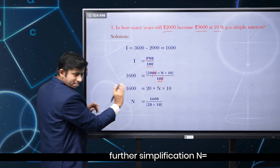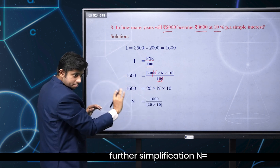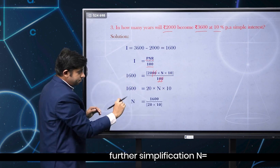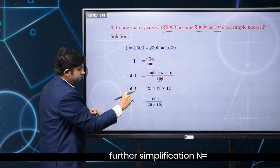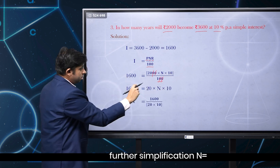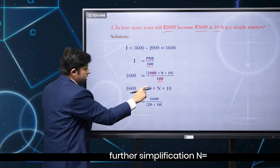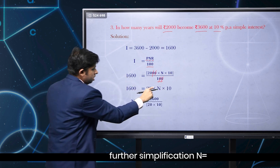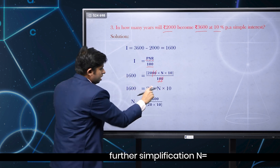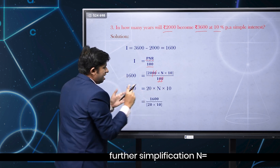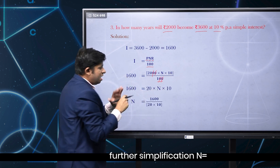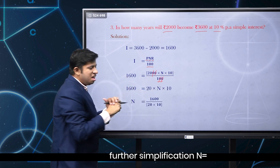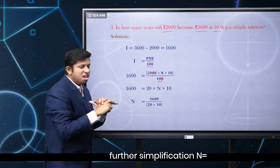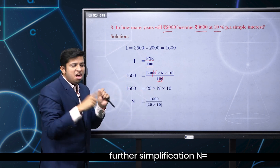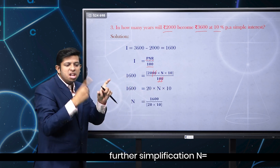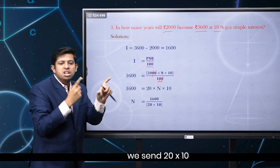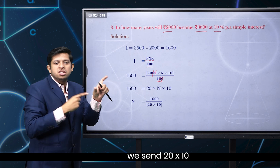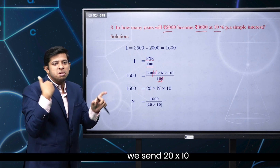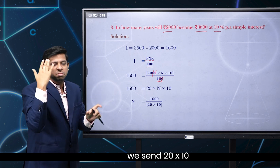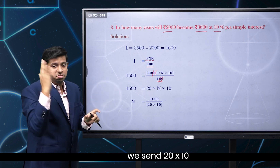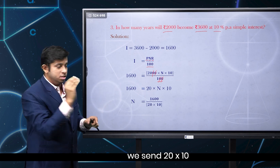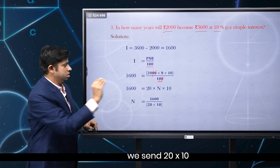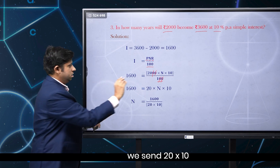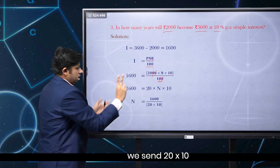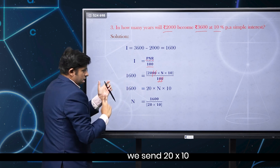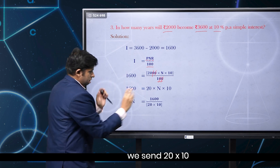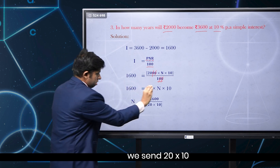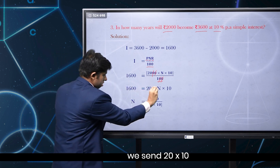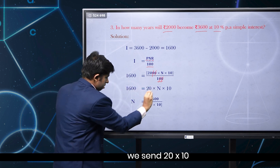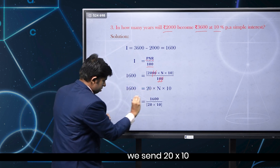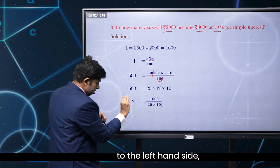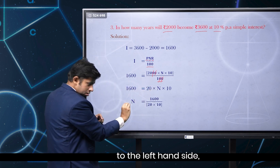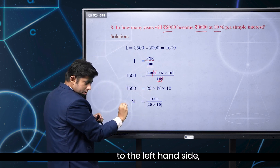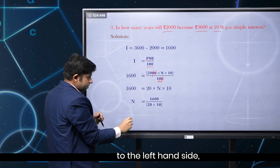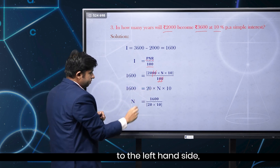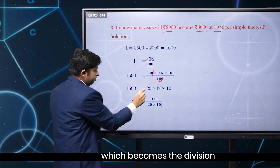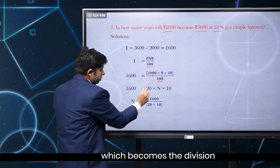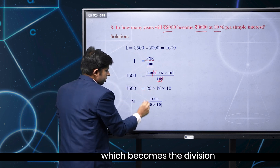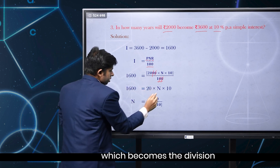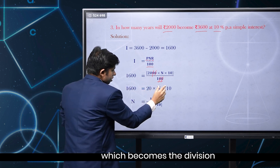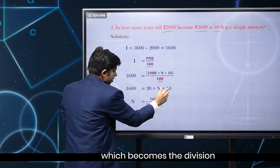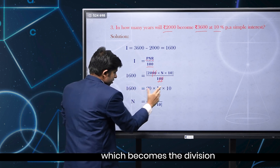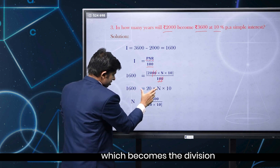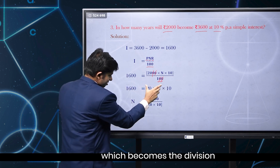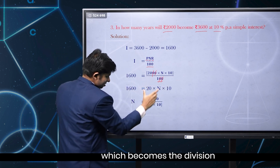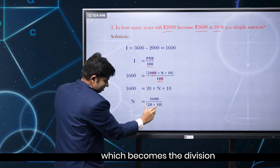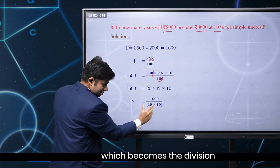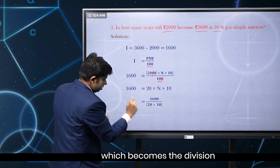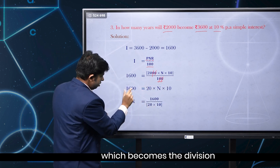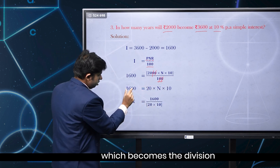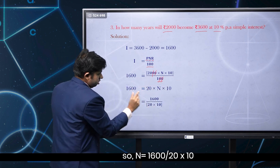Further simplification, n is equal to, we send 20 into 10 to the left hand side, which becomes the division. So